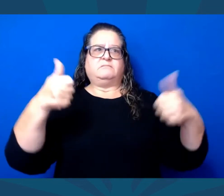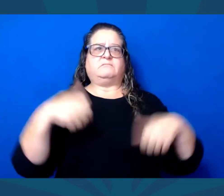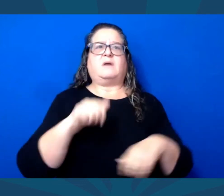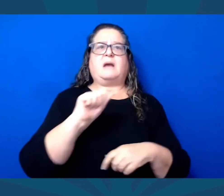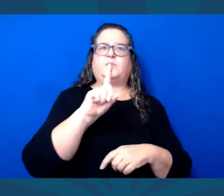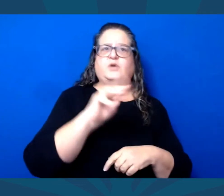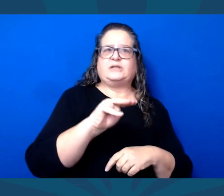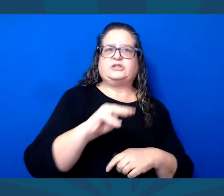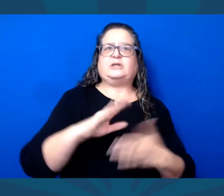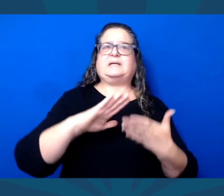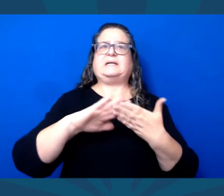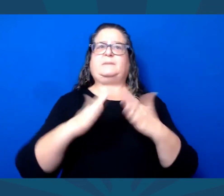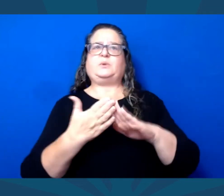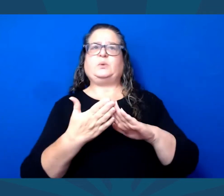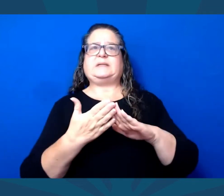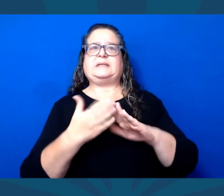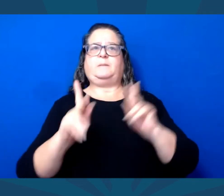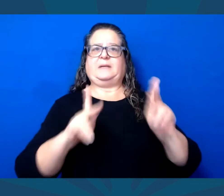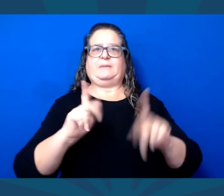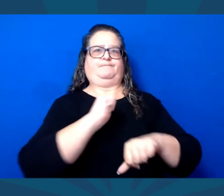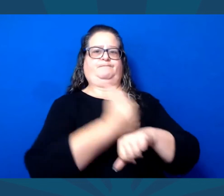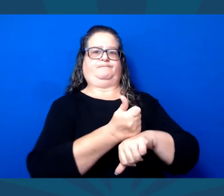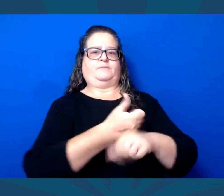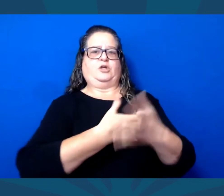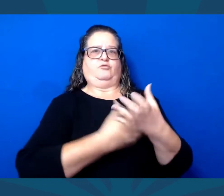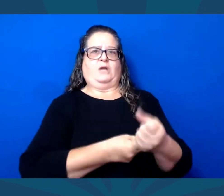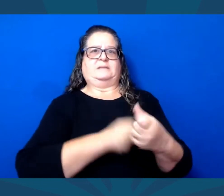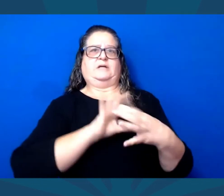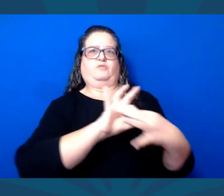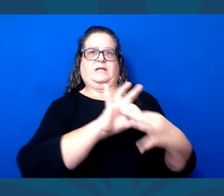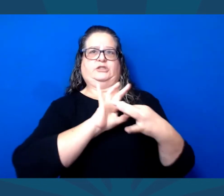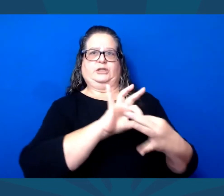relationship that ensures our neighborhoods are safe.